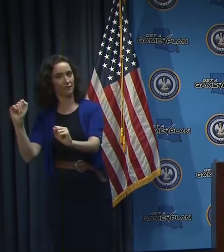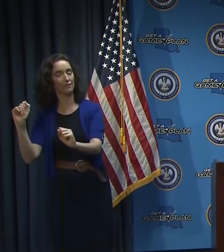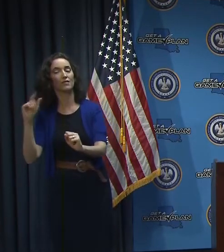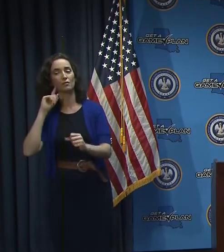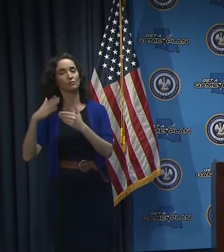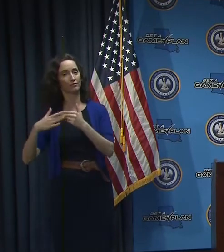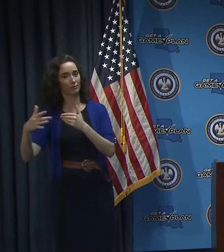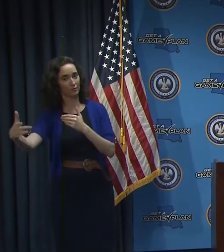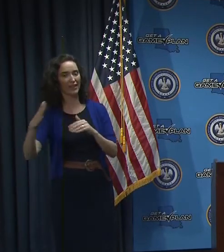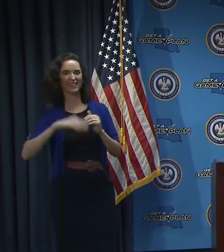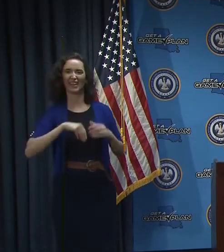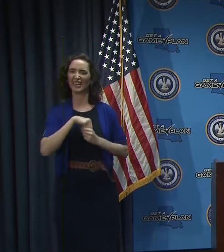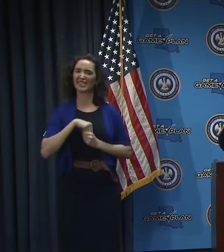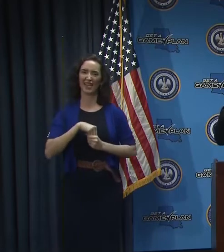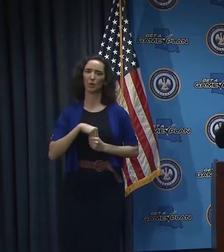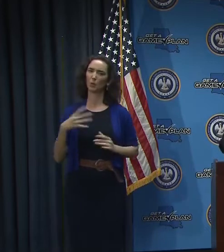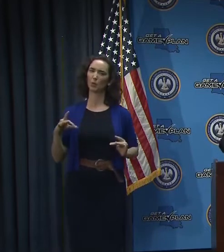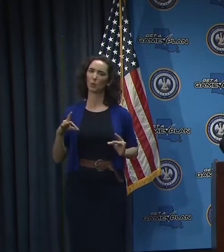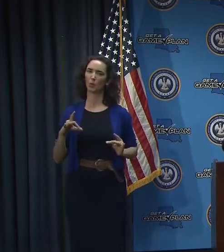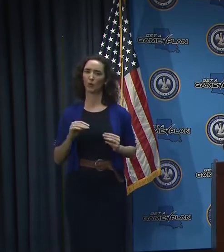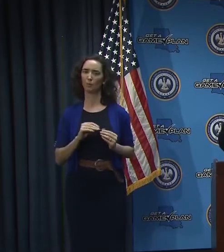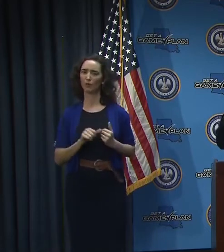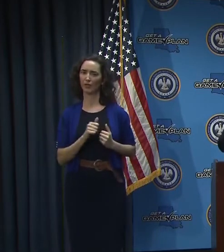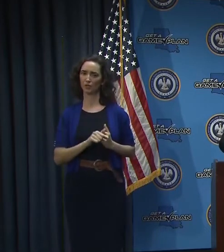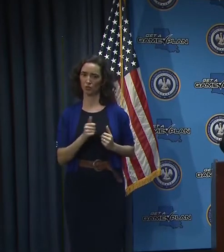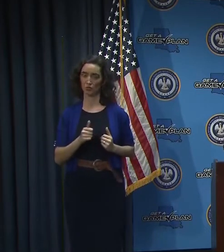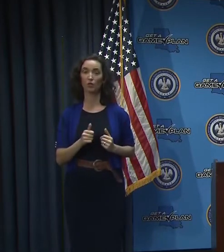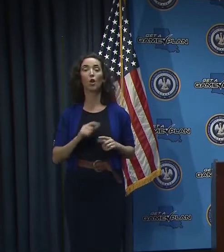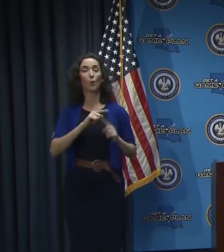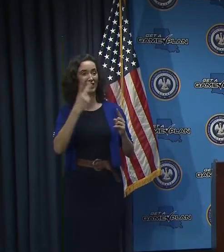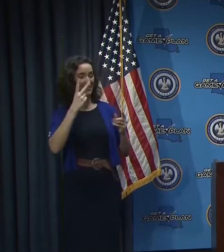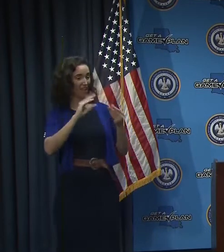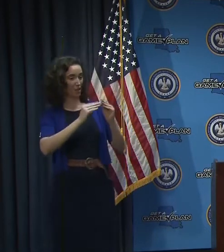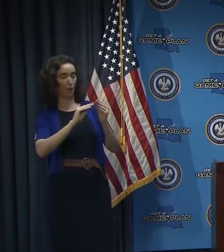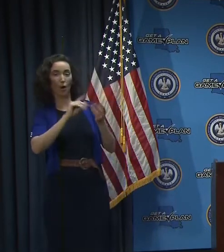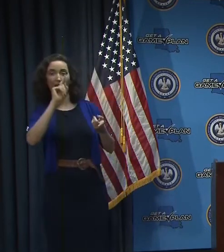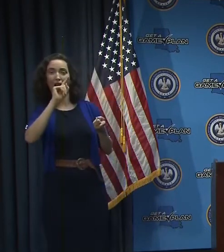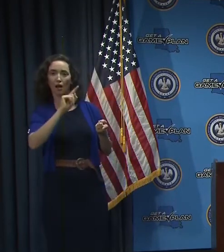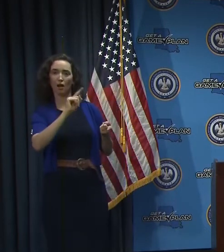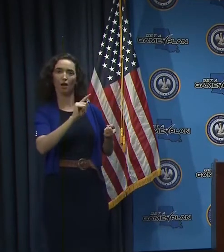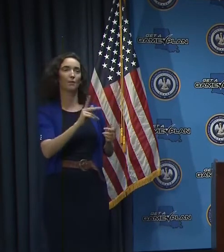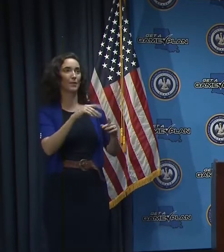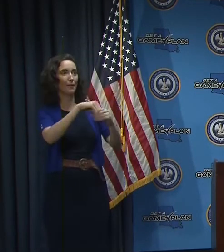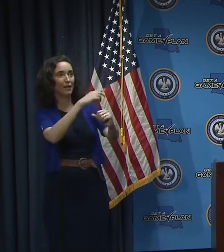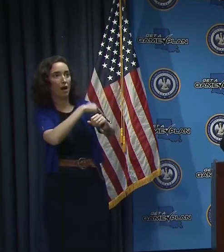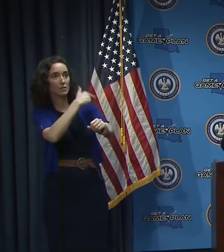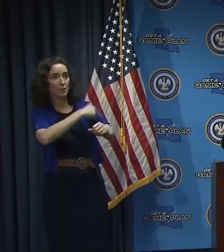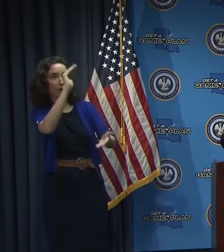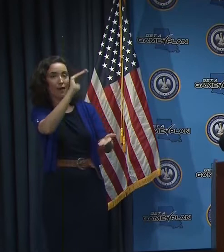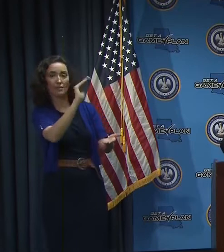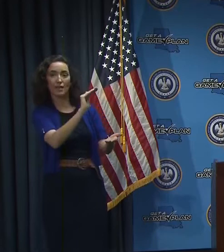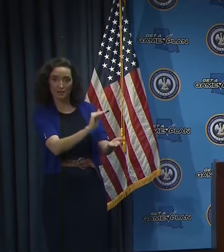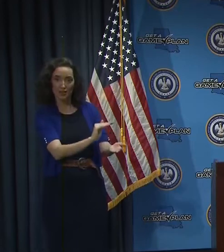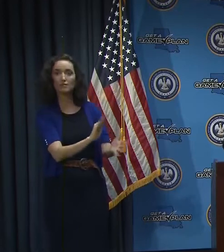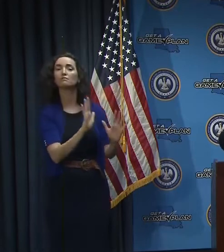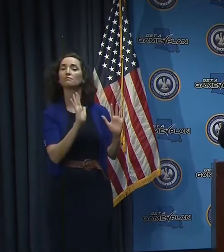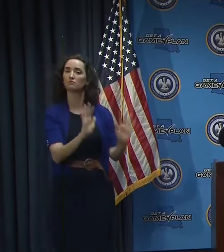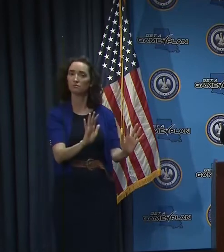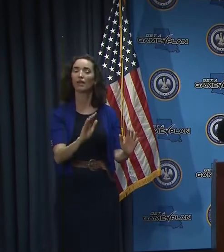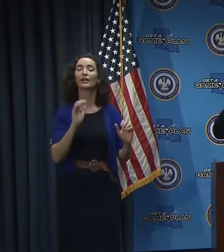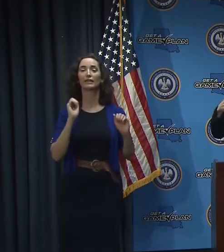forward than being indoors. When we get the burden down, when we see that cases are going down and hospitalizations are improving, we'll then be able